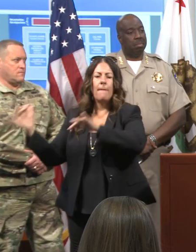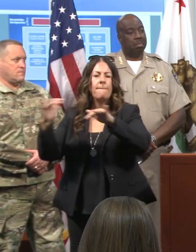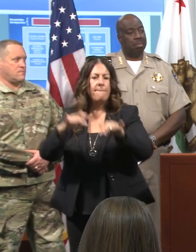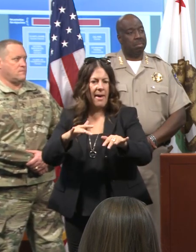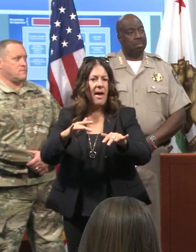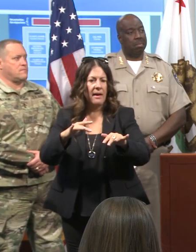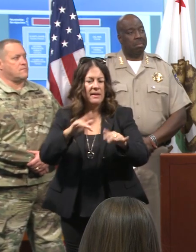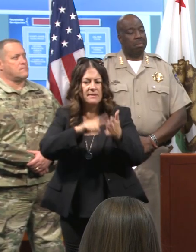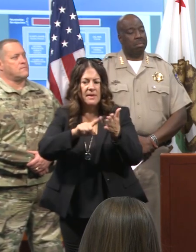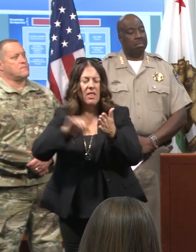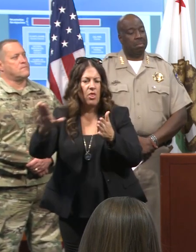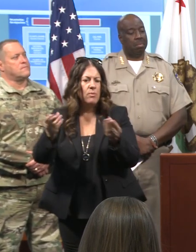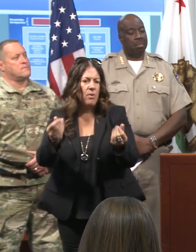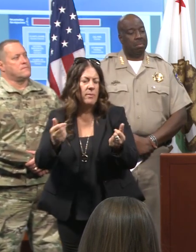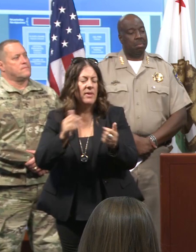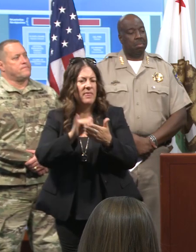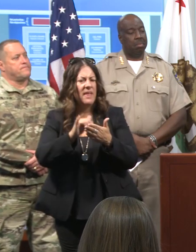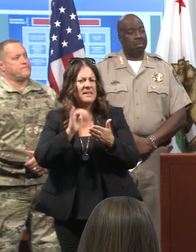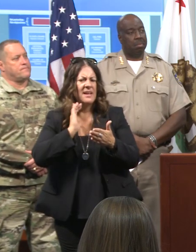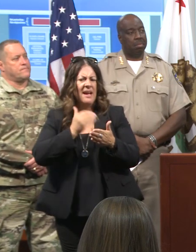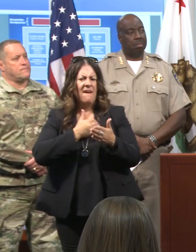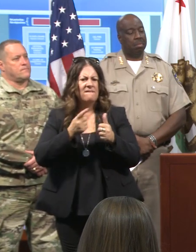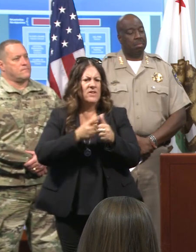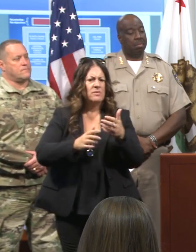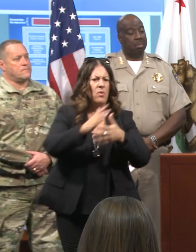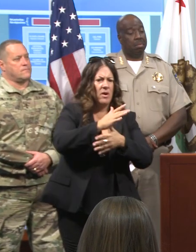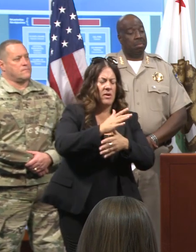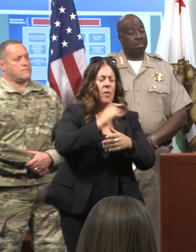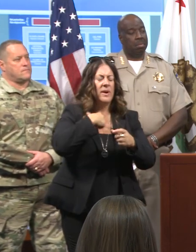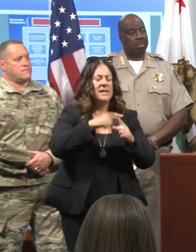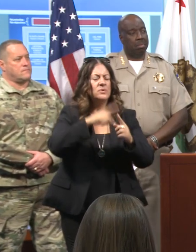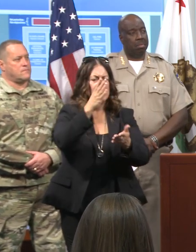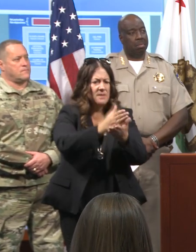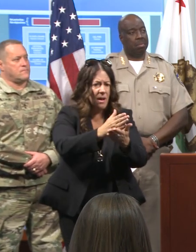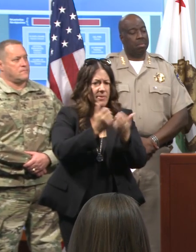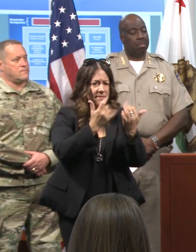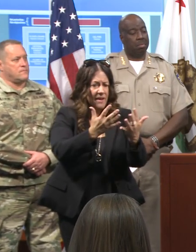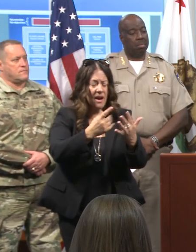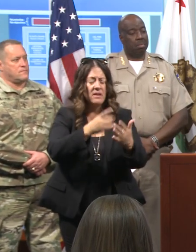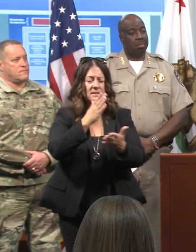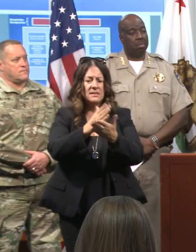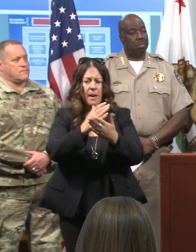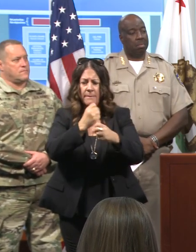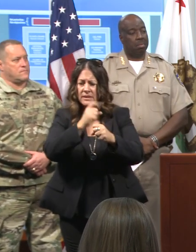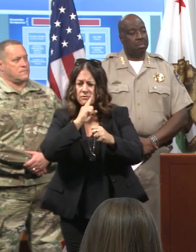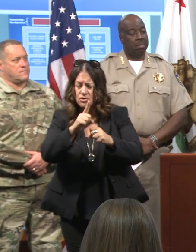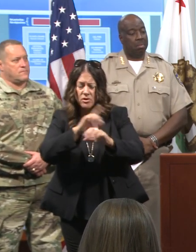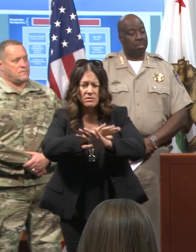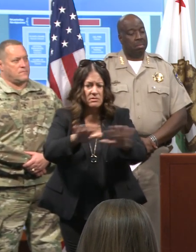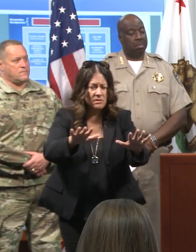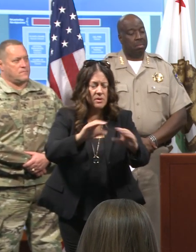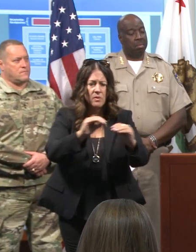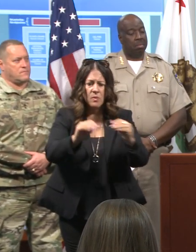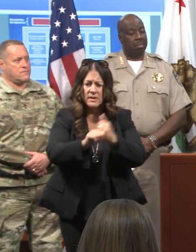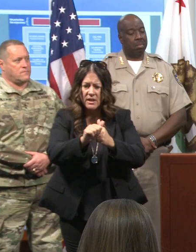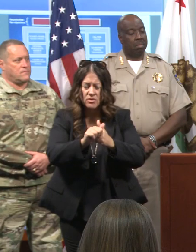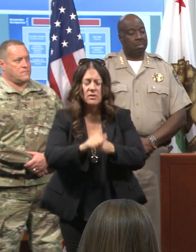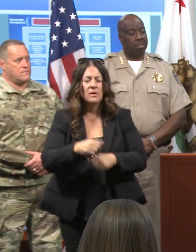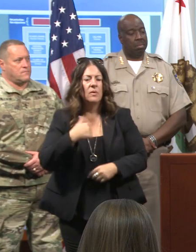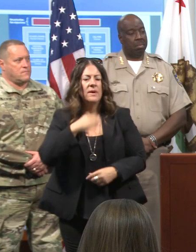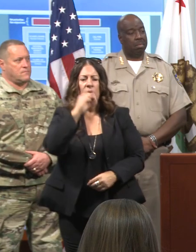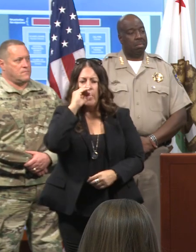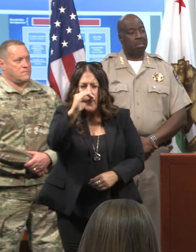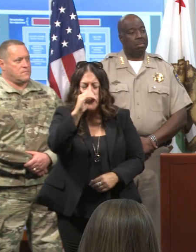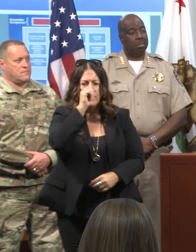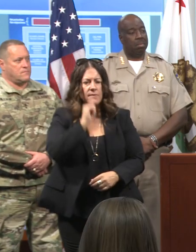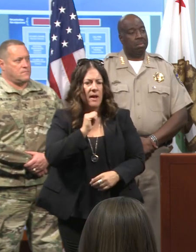one of our first priorities as soon as we stop the hazard and stop the fire. Absolutely, we have zero tolerance for people that